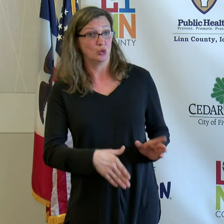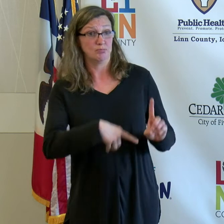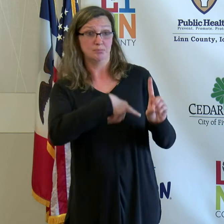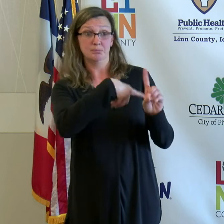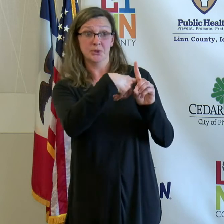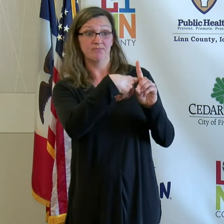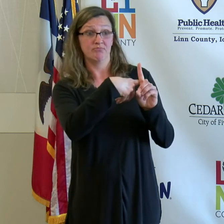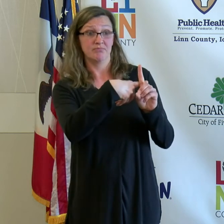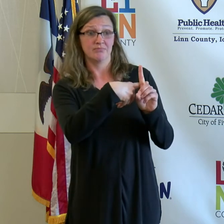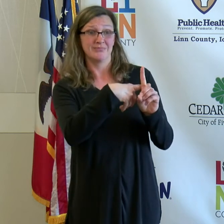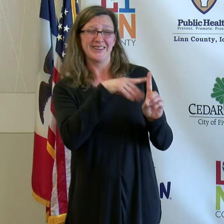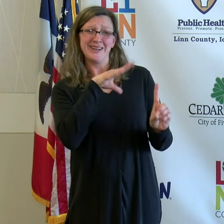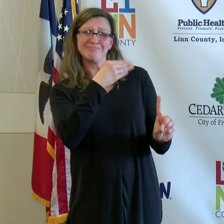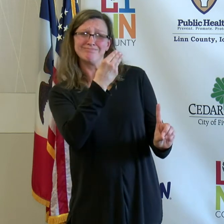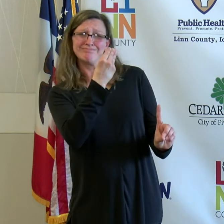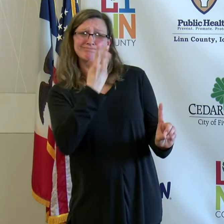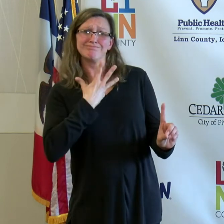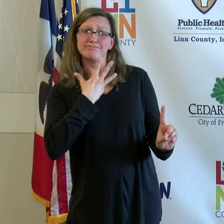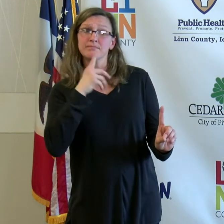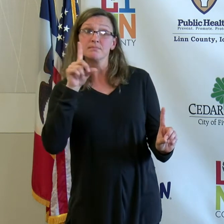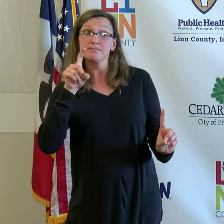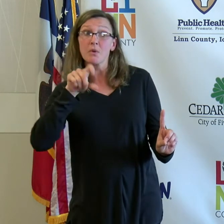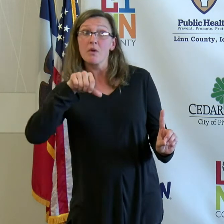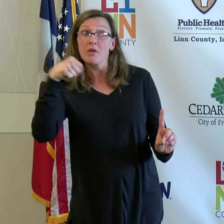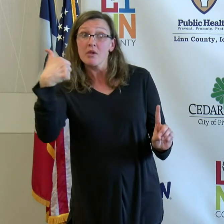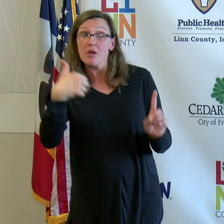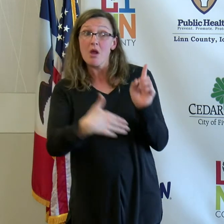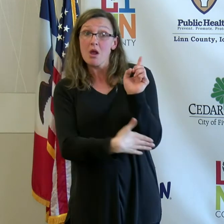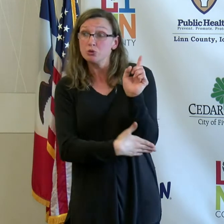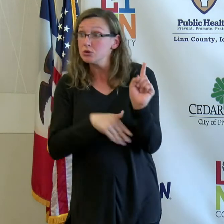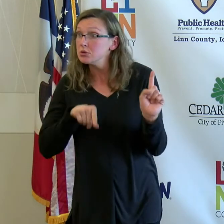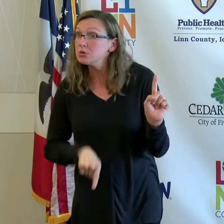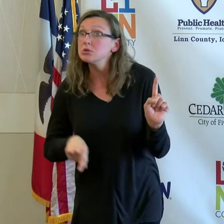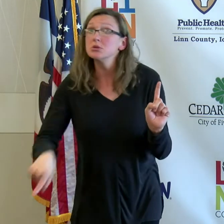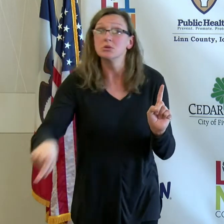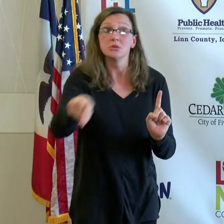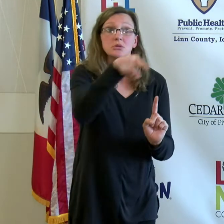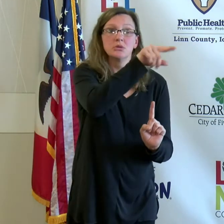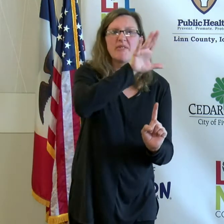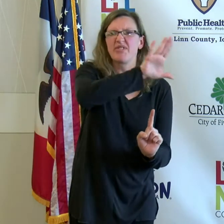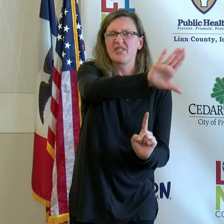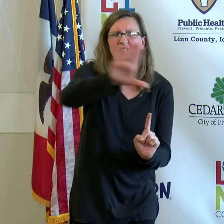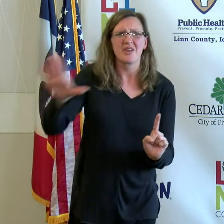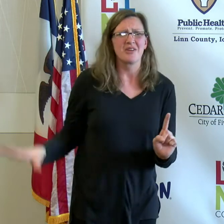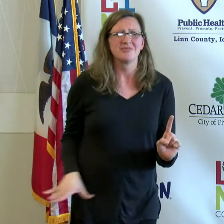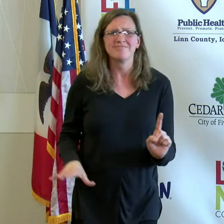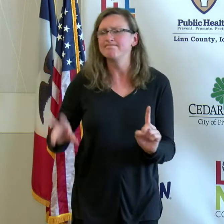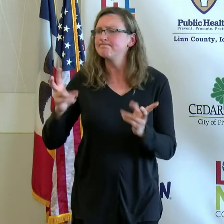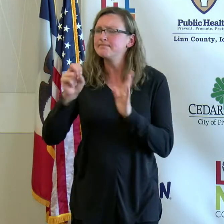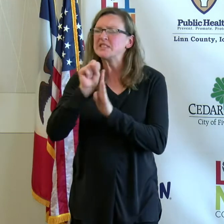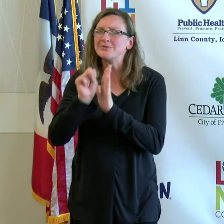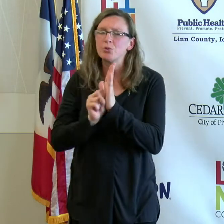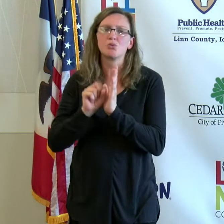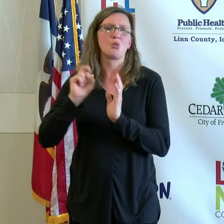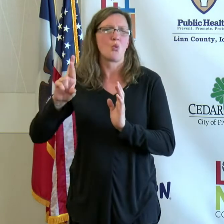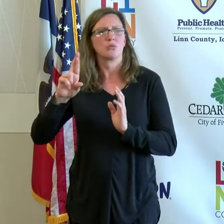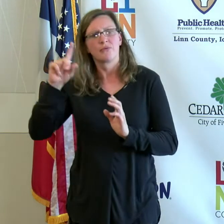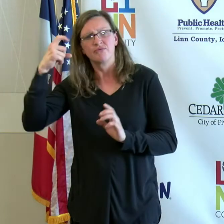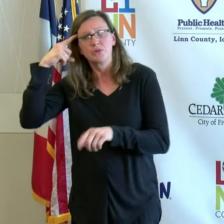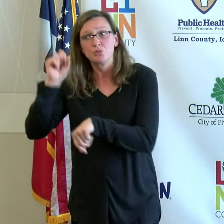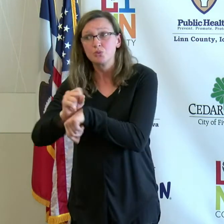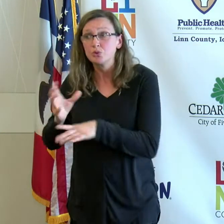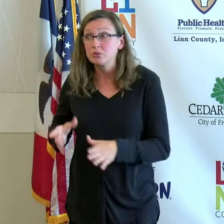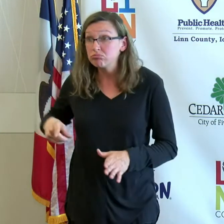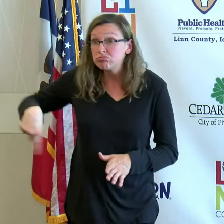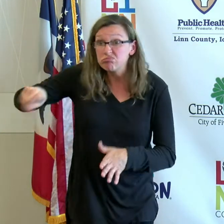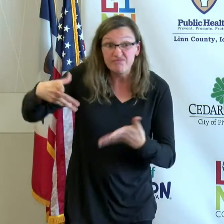county employees have been tested based on their contact with that positive employee? The question